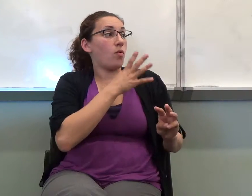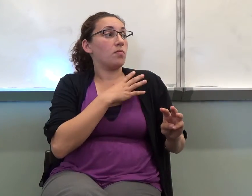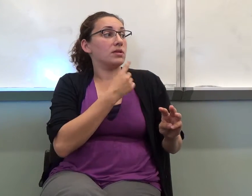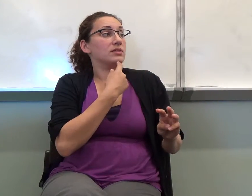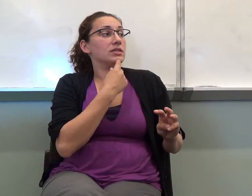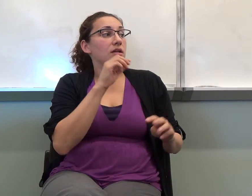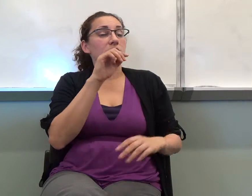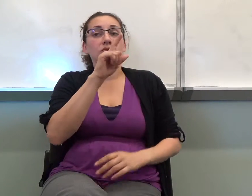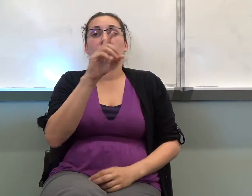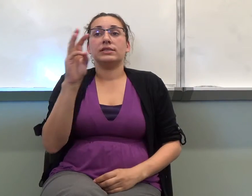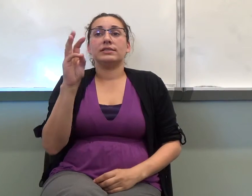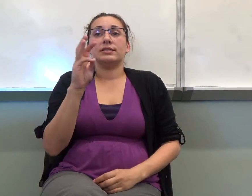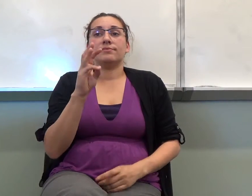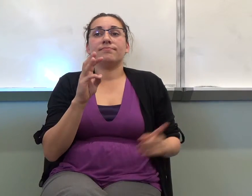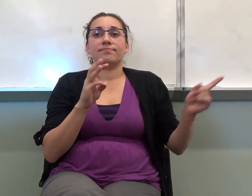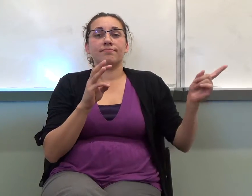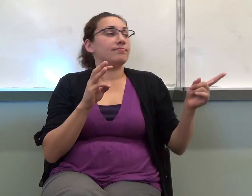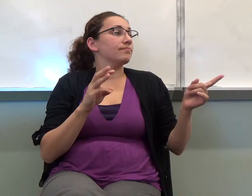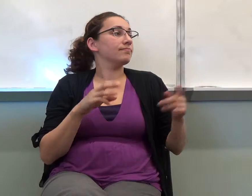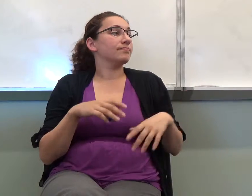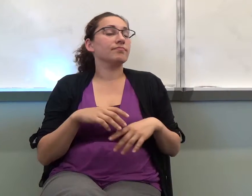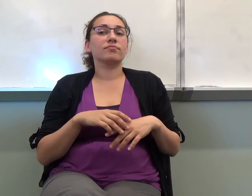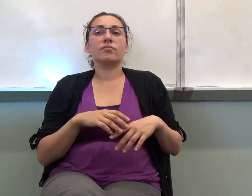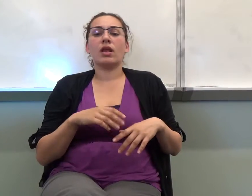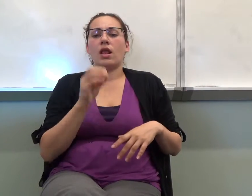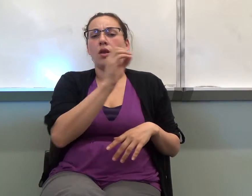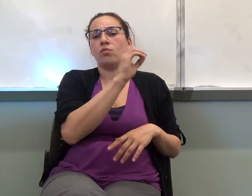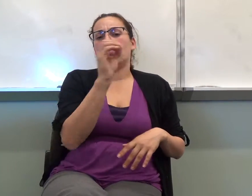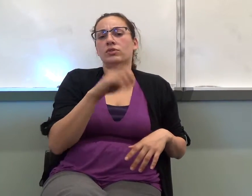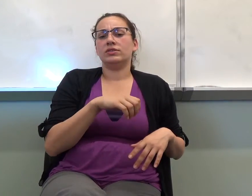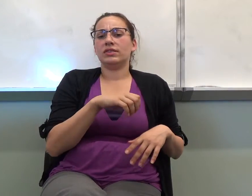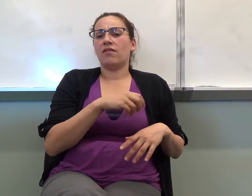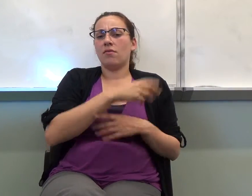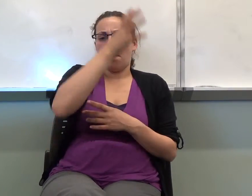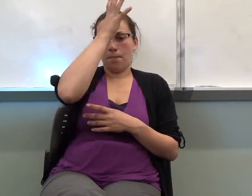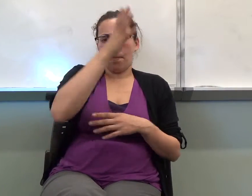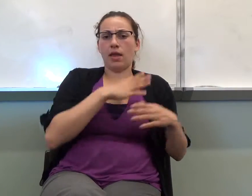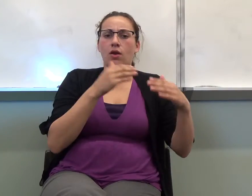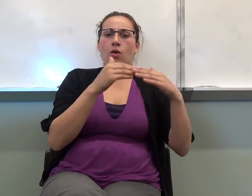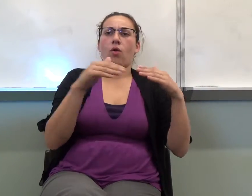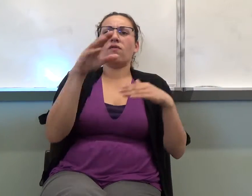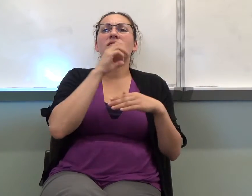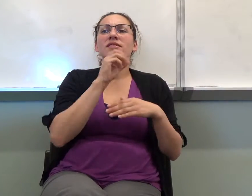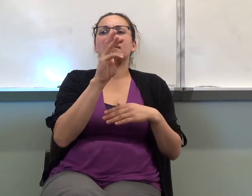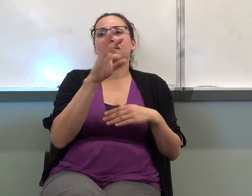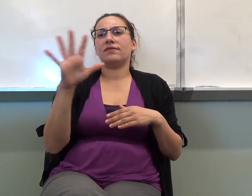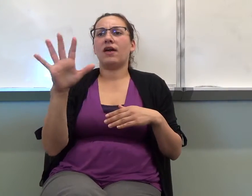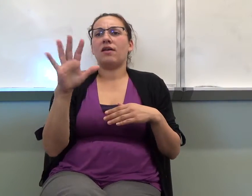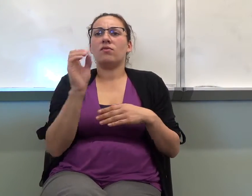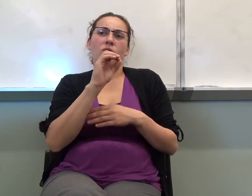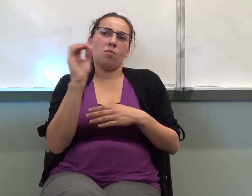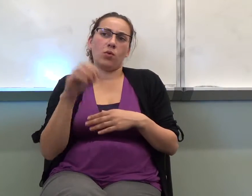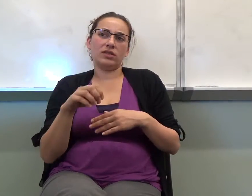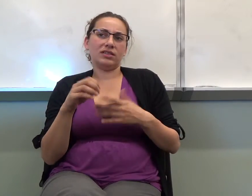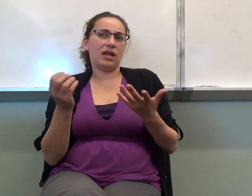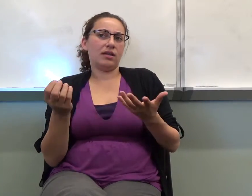26. What was the overall trend in the percent of men over 65 in the labor force for the years shown in the graph? Well, it